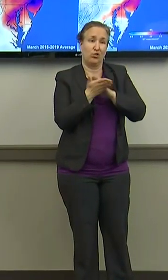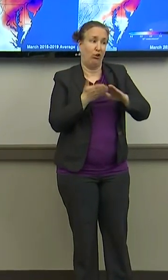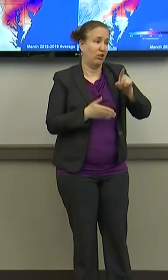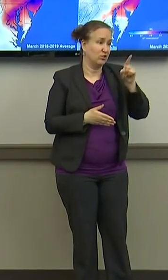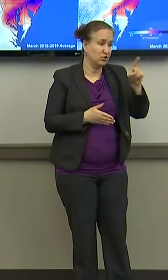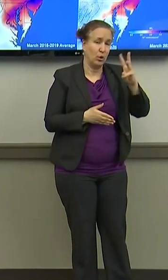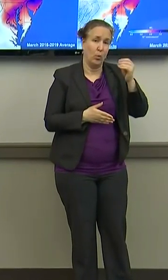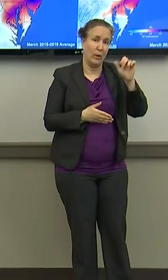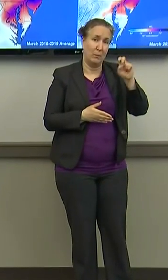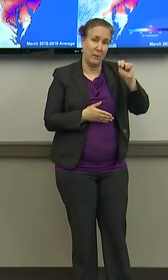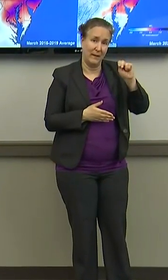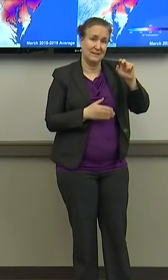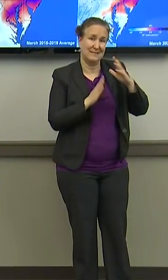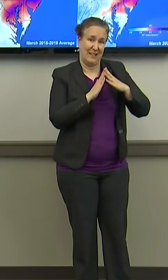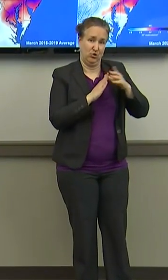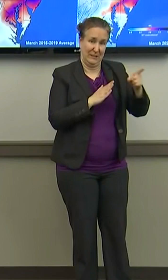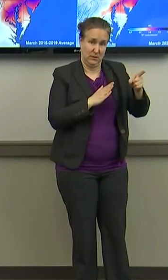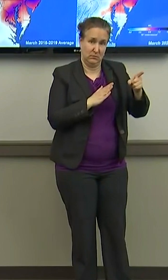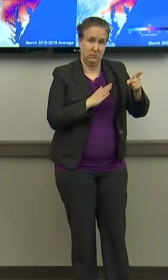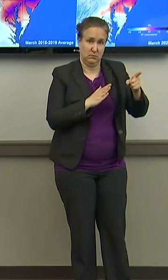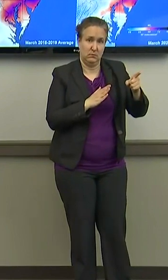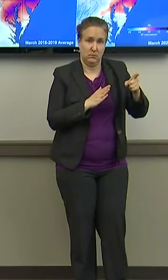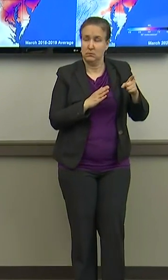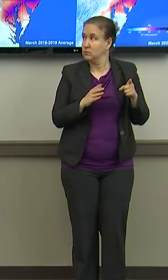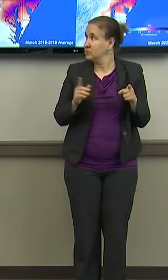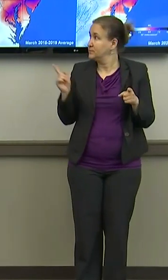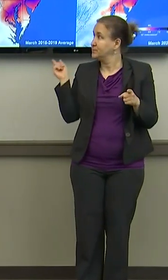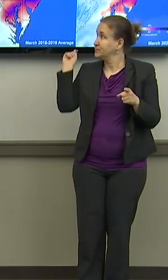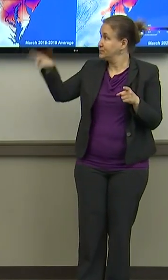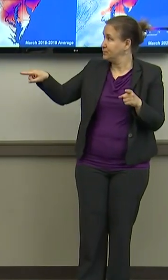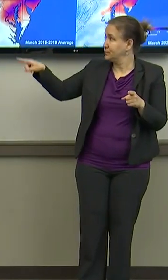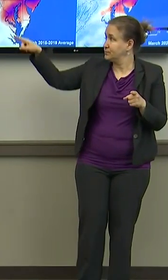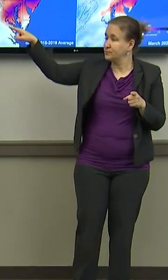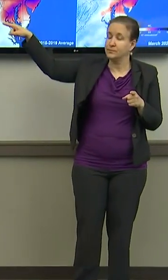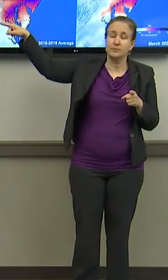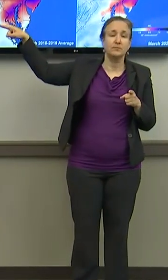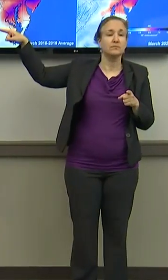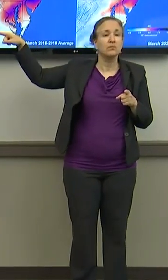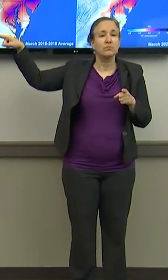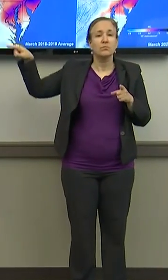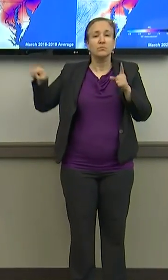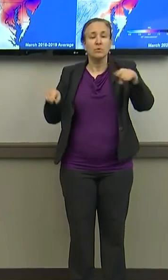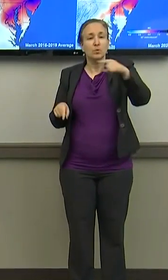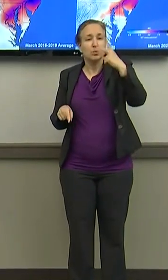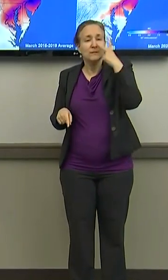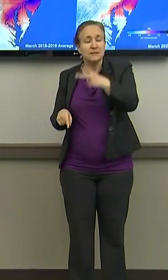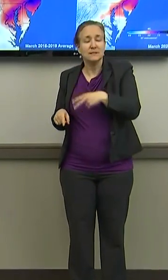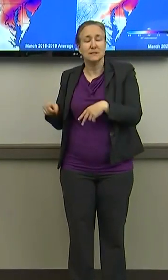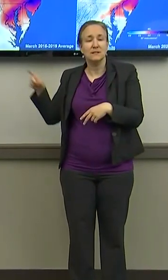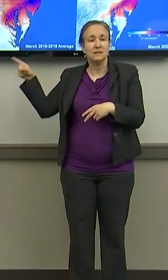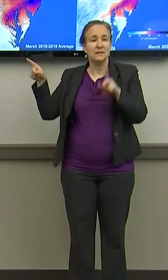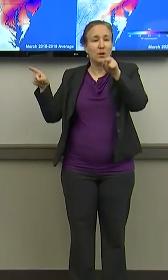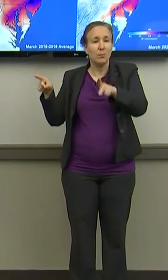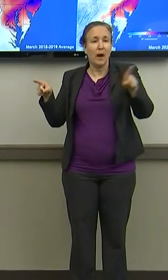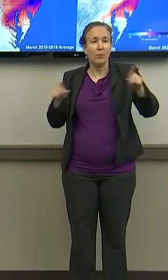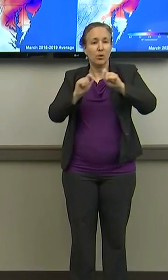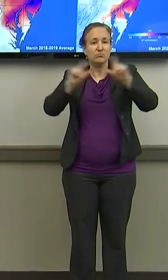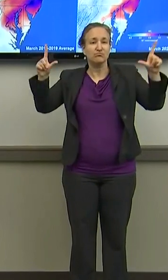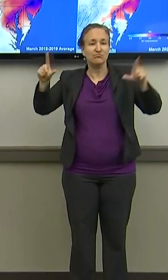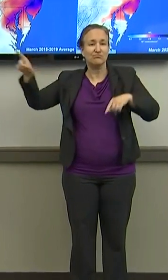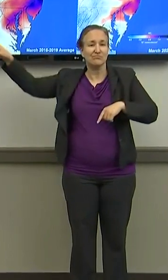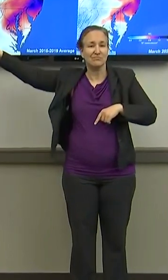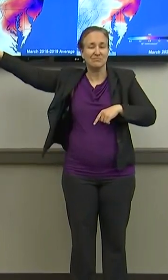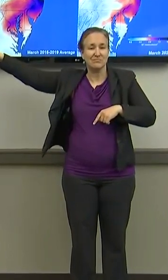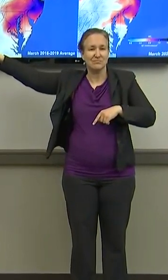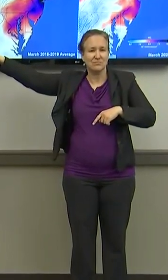in Whitpain Township from our current site. And on this side, on this screen, you're seeing a PowerPoint presentation